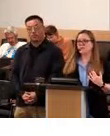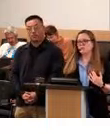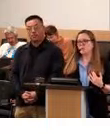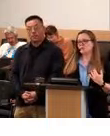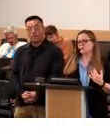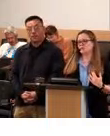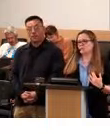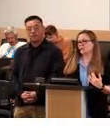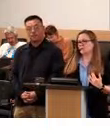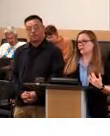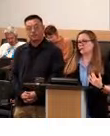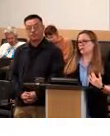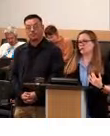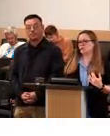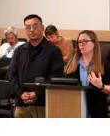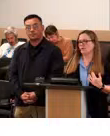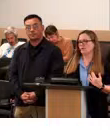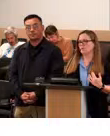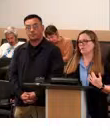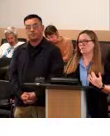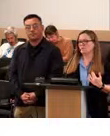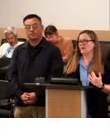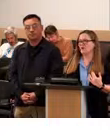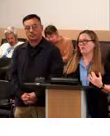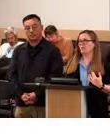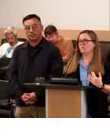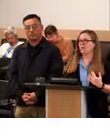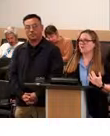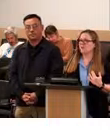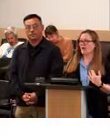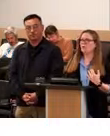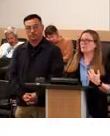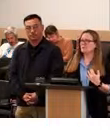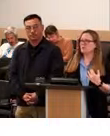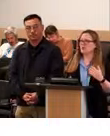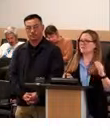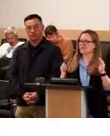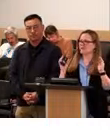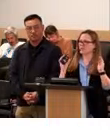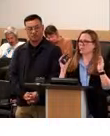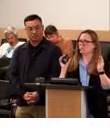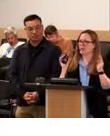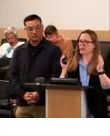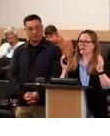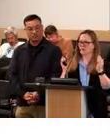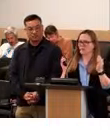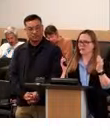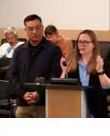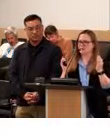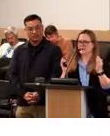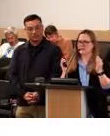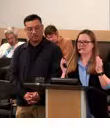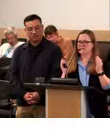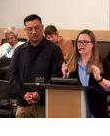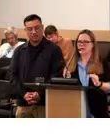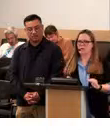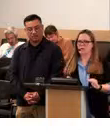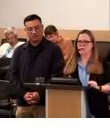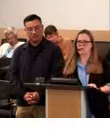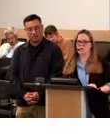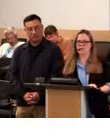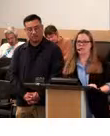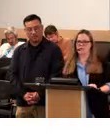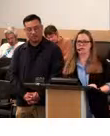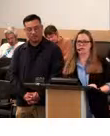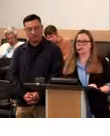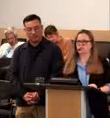they're important to include as part of the process because they help to prevent this kind of myopic lens around what